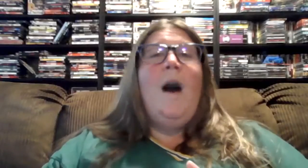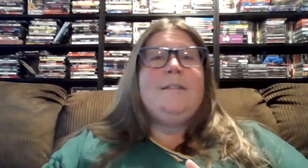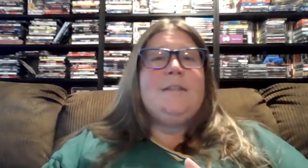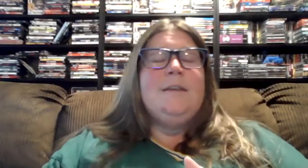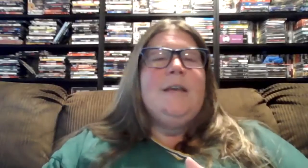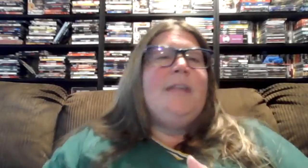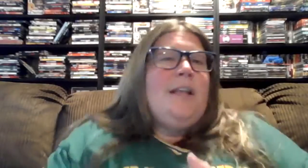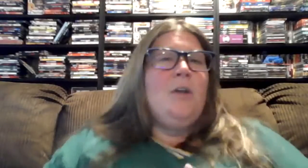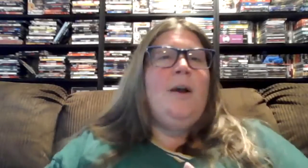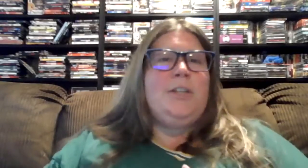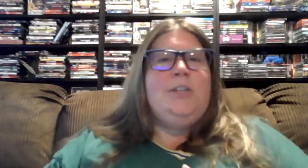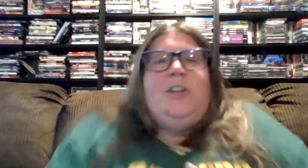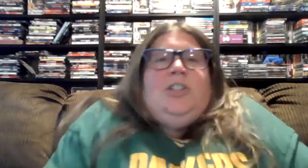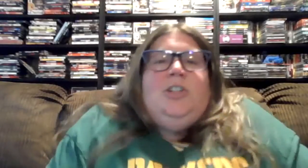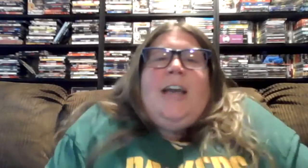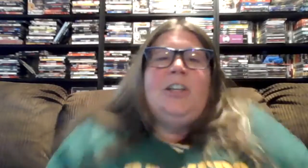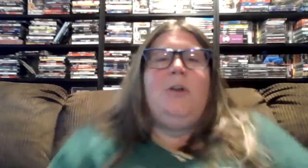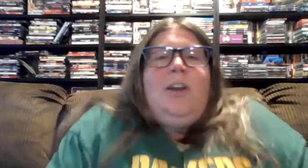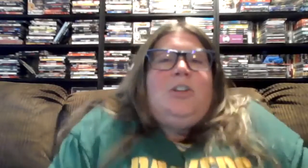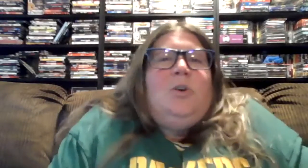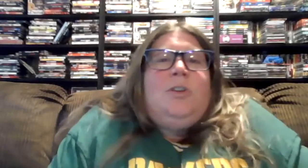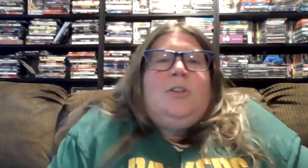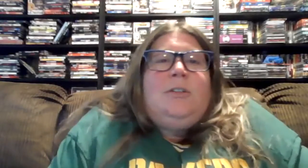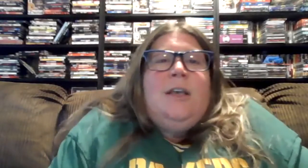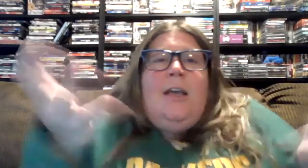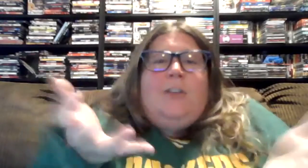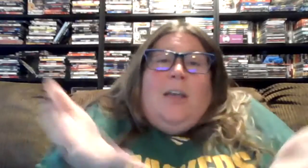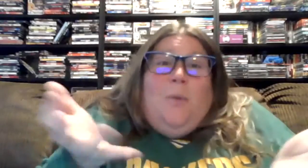What? It's like a question. You kind of shrug your shoulders and you're like, what?